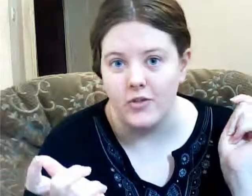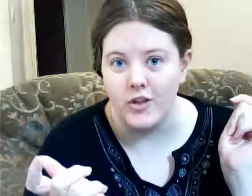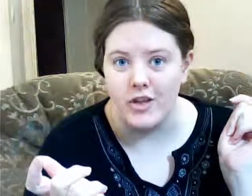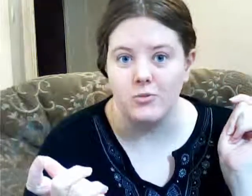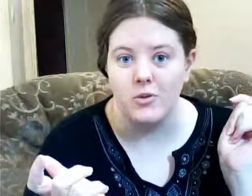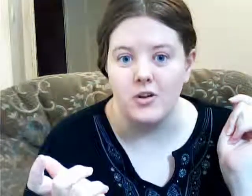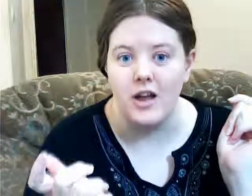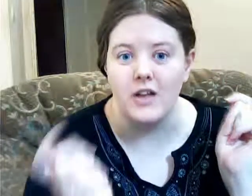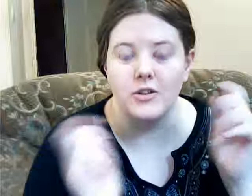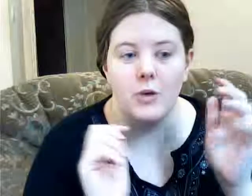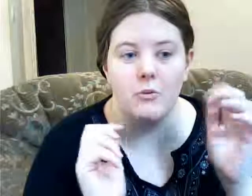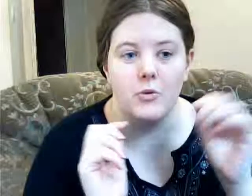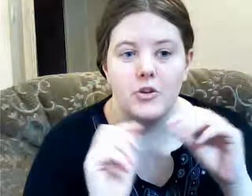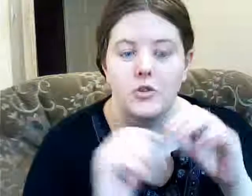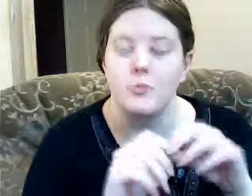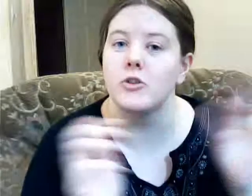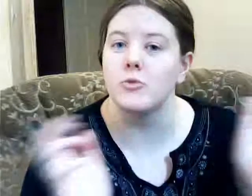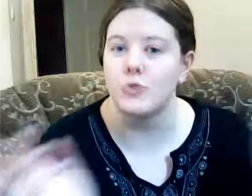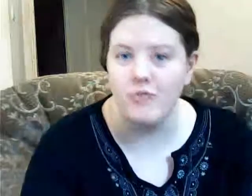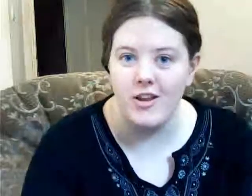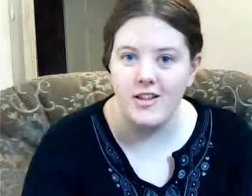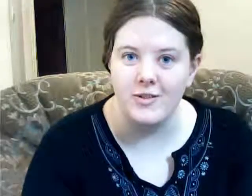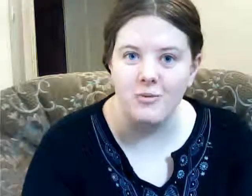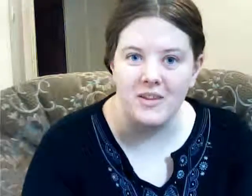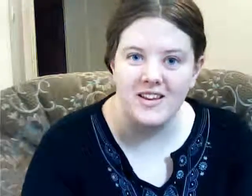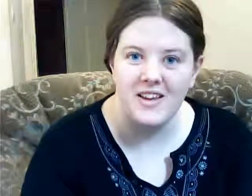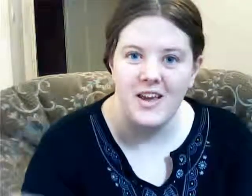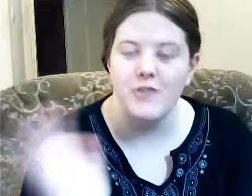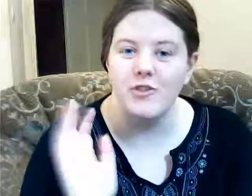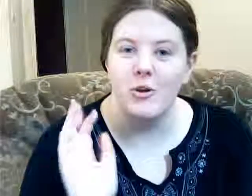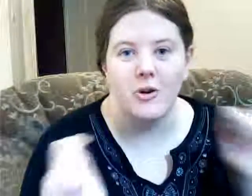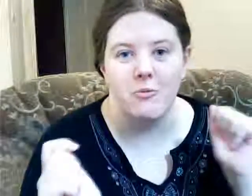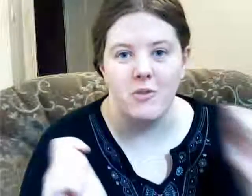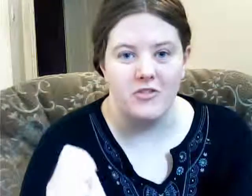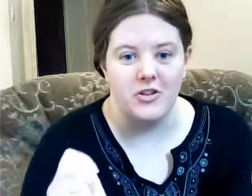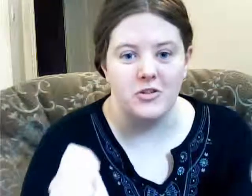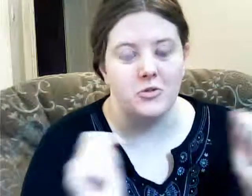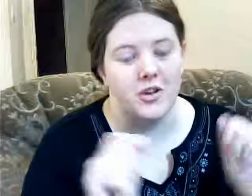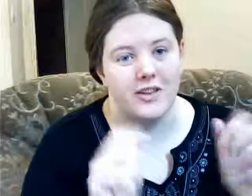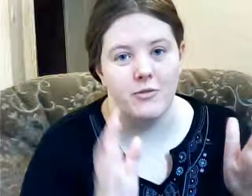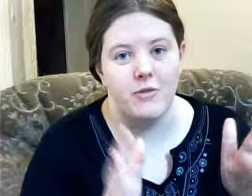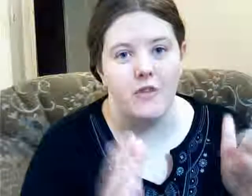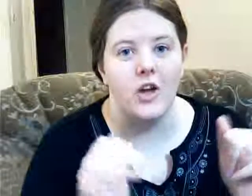the next one as i'm doing a special treat this week for one of my friends who's going through a rough time